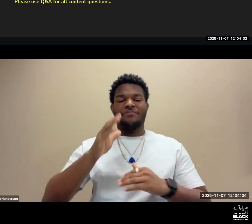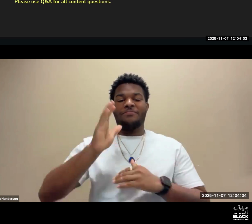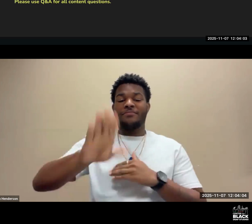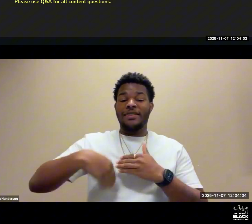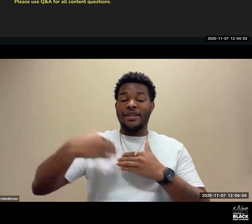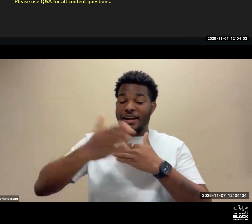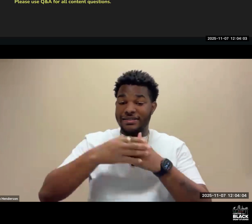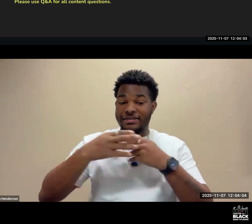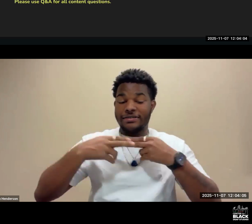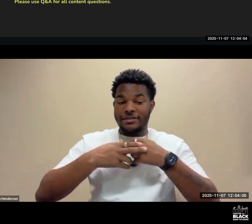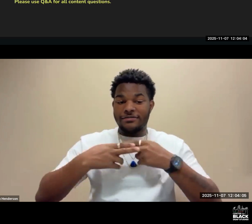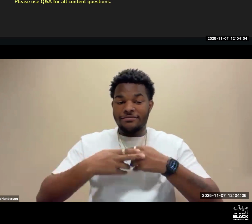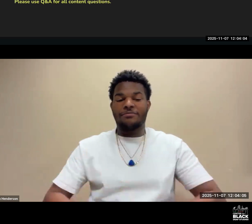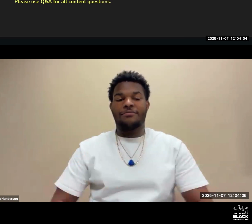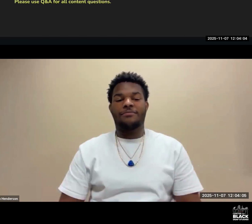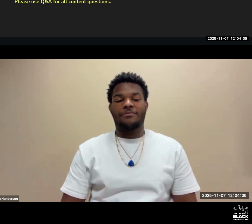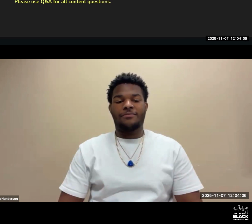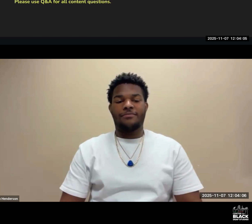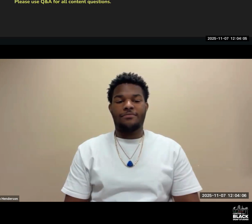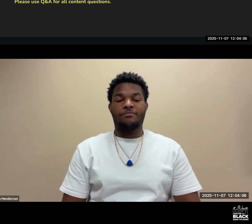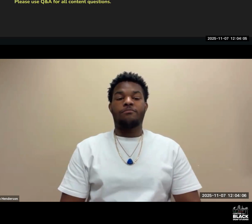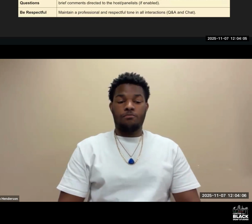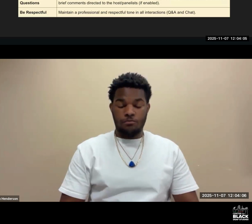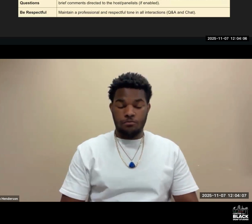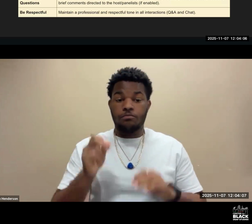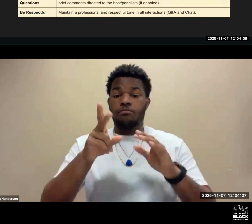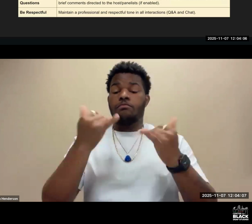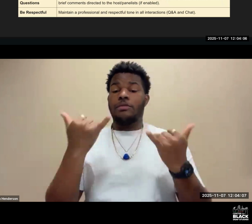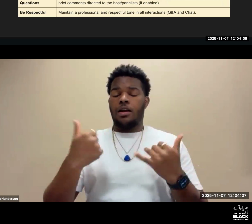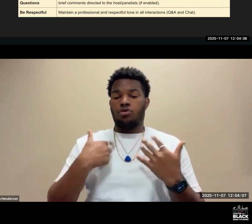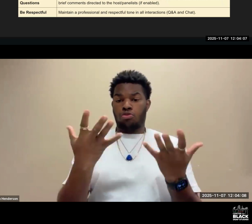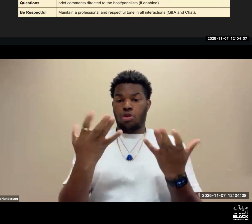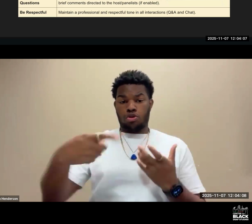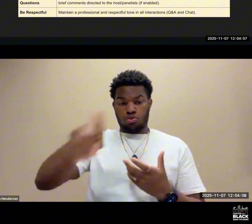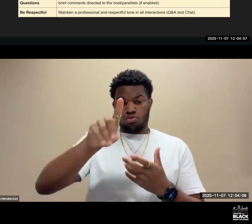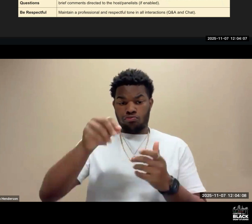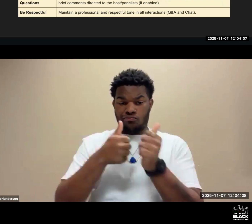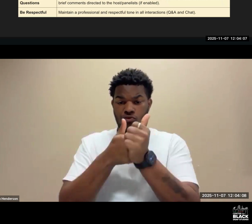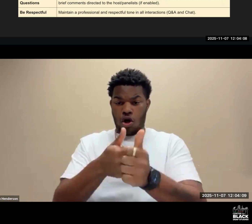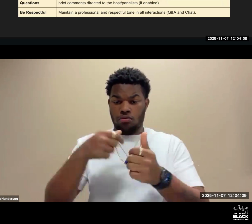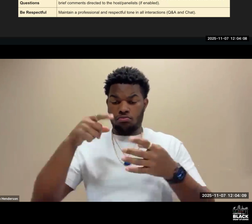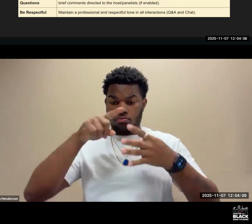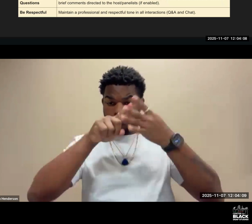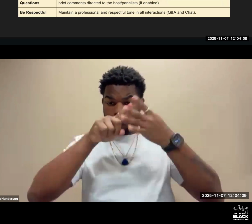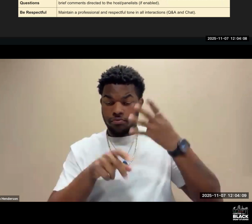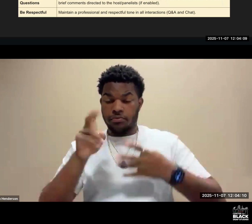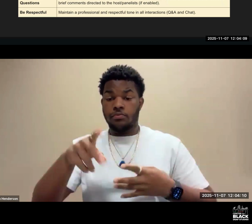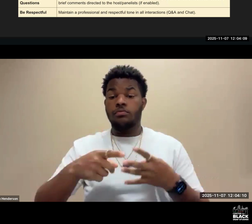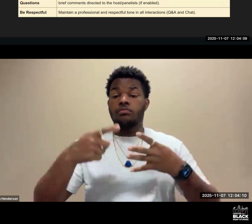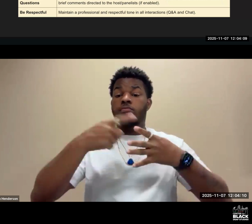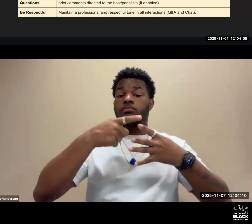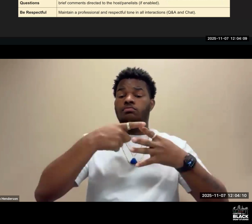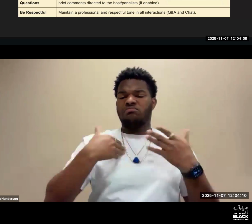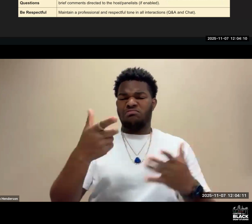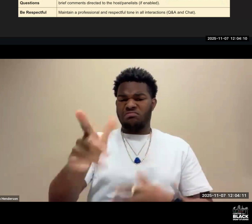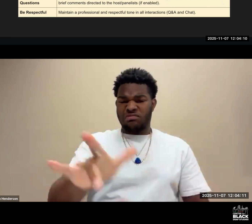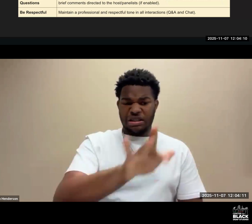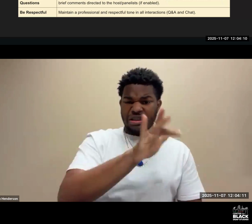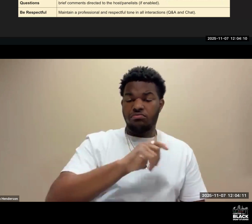reaction buttons during the presentation. Next slide. Here is our webinar etiquette checklist. We